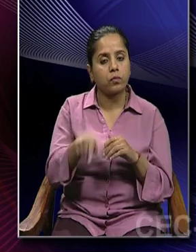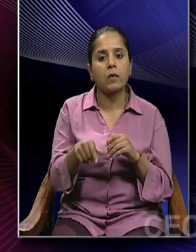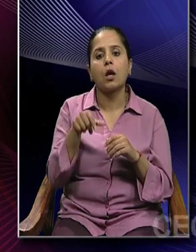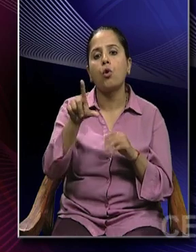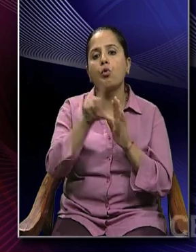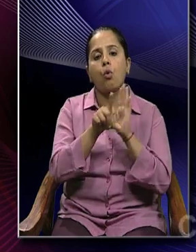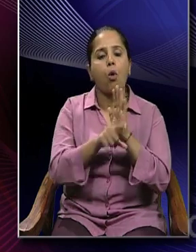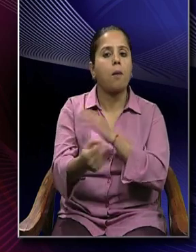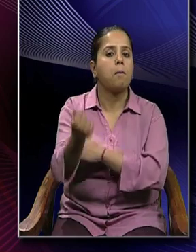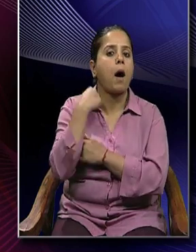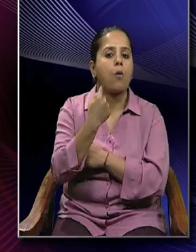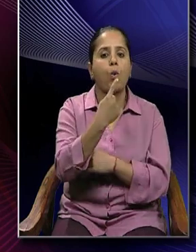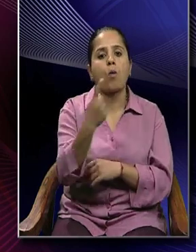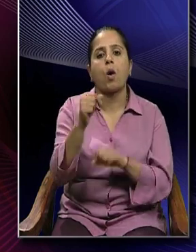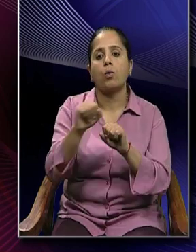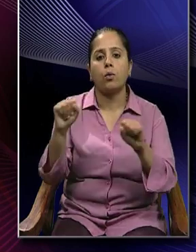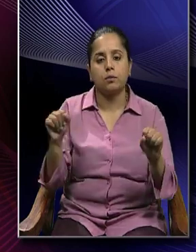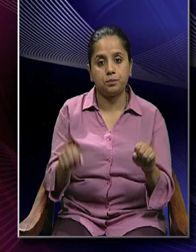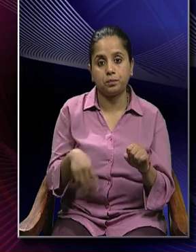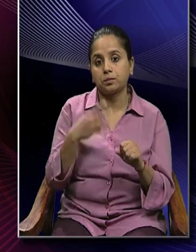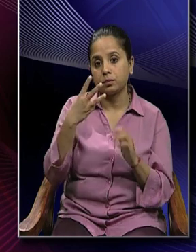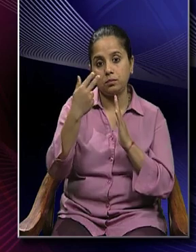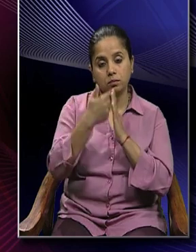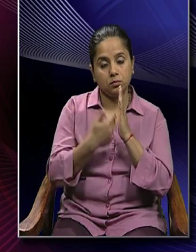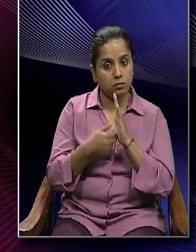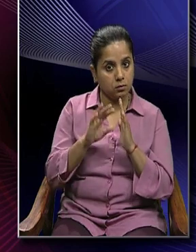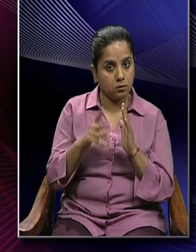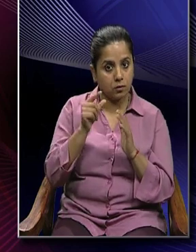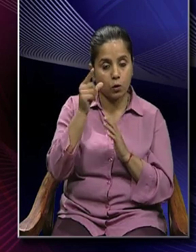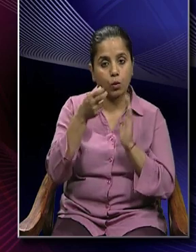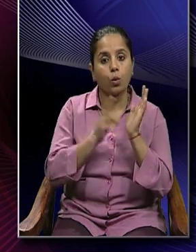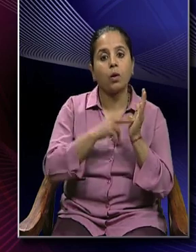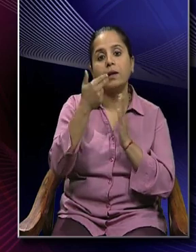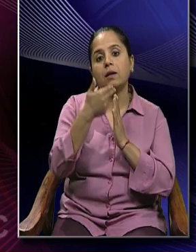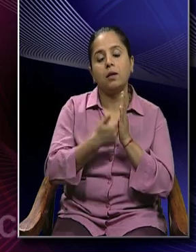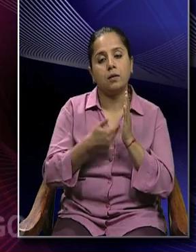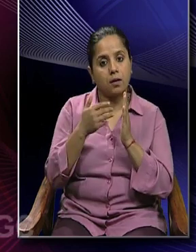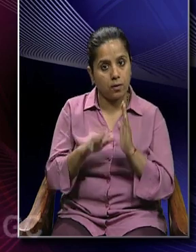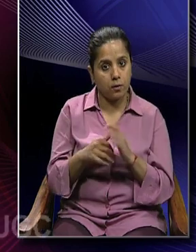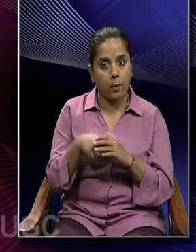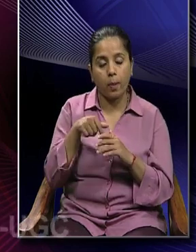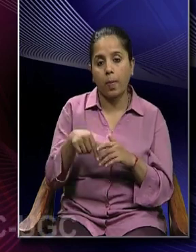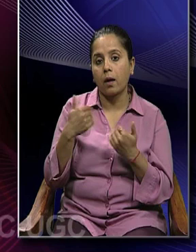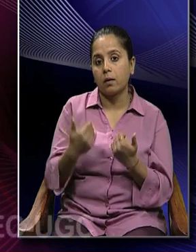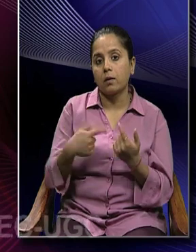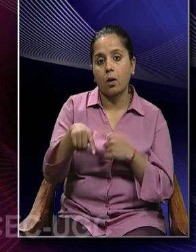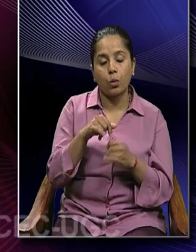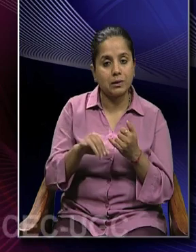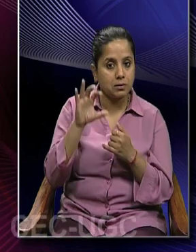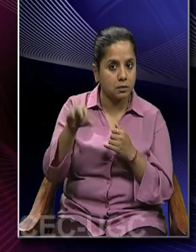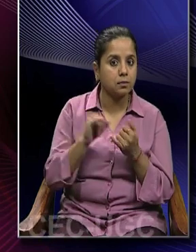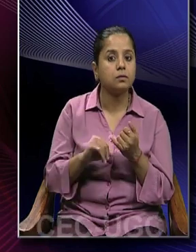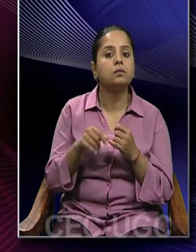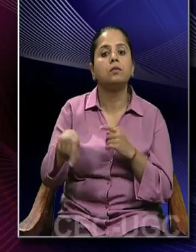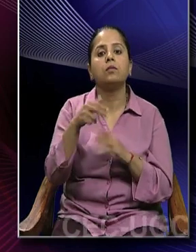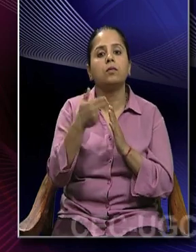legislative powers of each. And three lists, the union list, and the concurrent list, and the state list, all